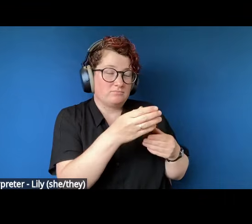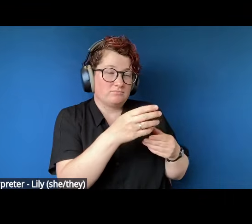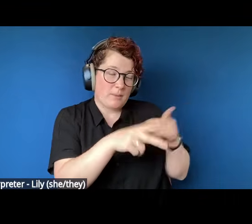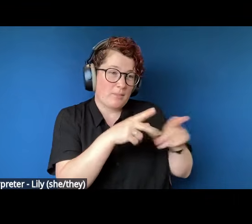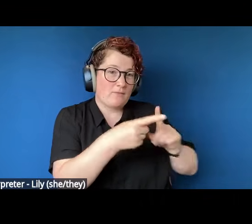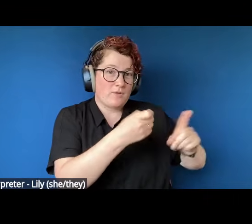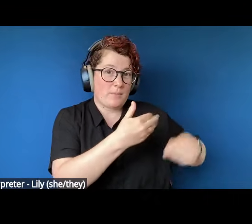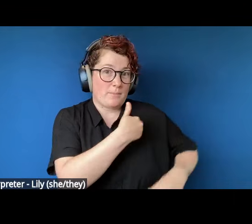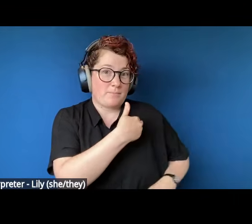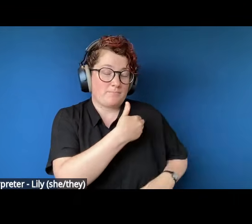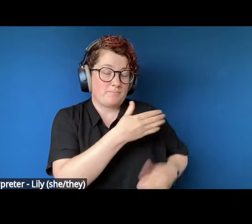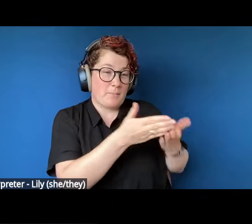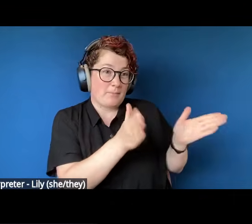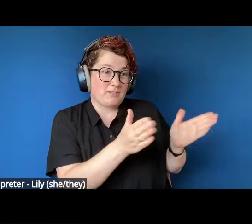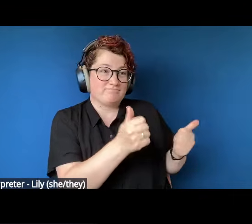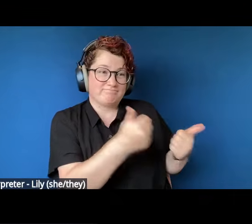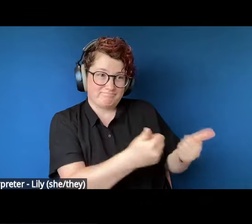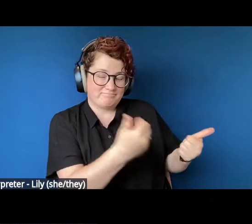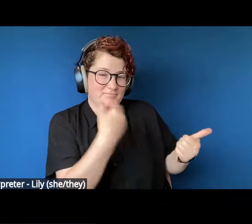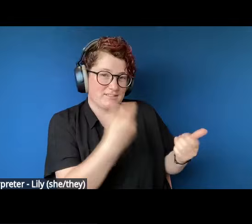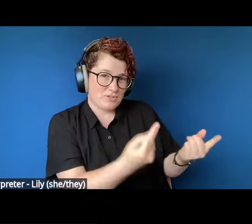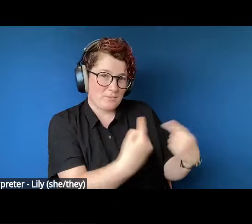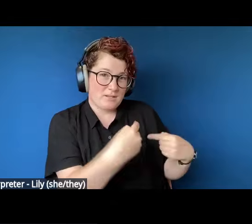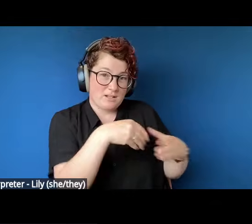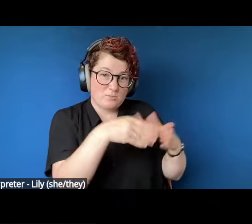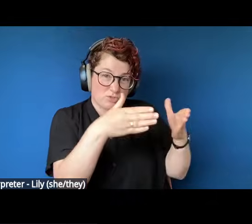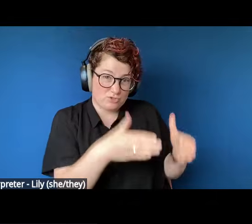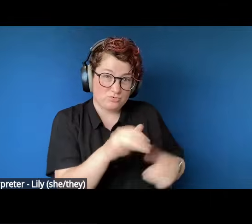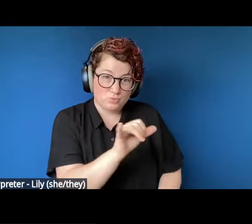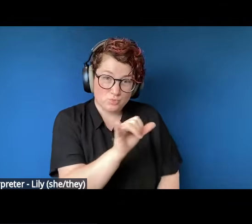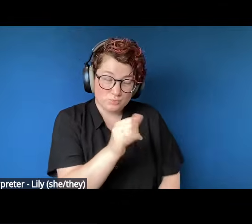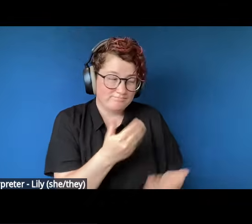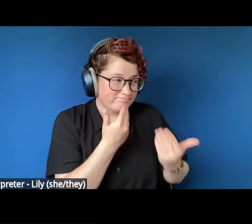to see folks in person. Hello.